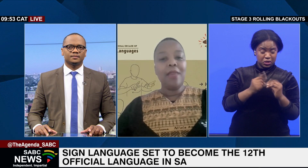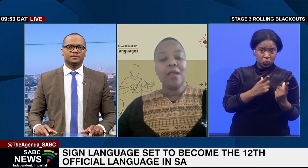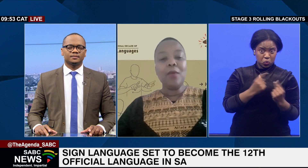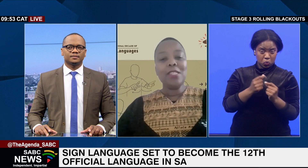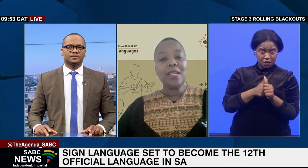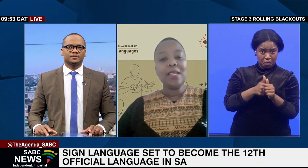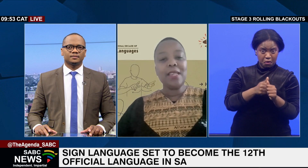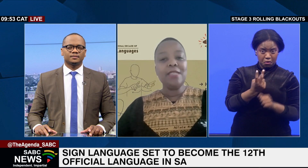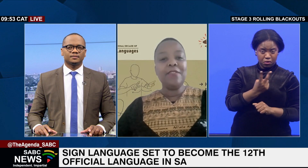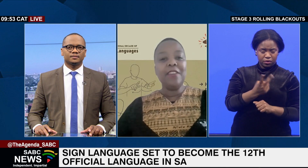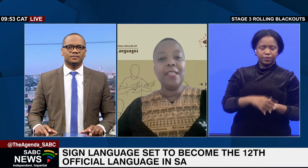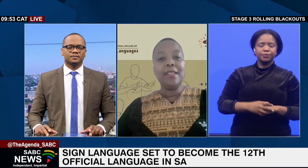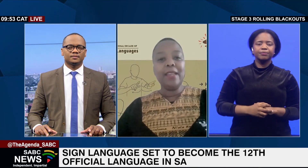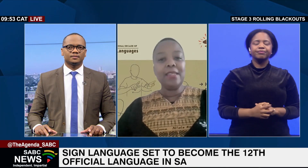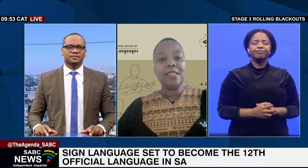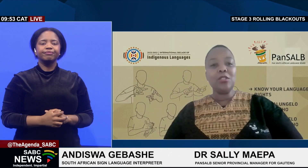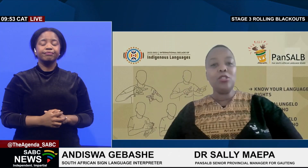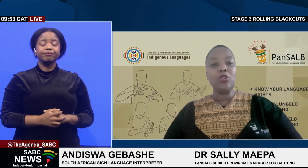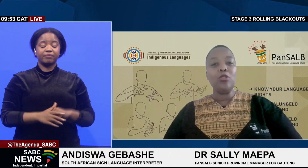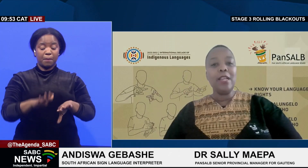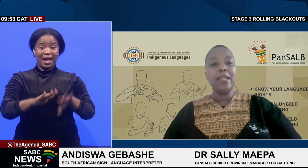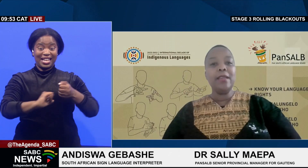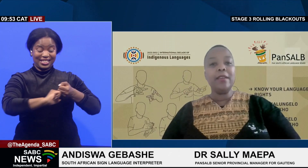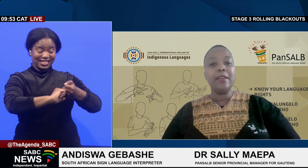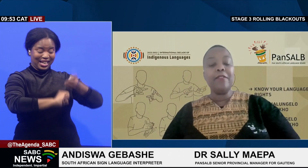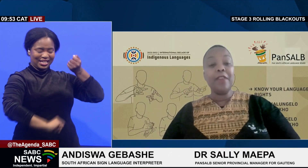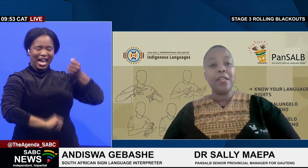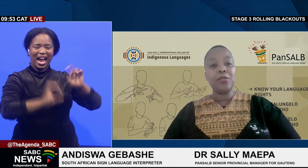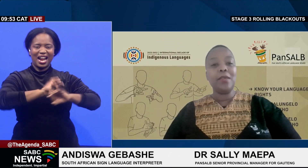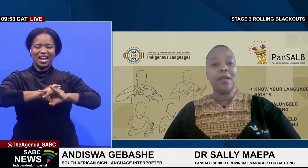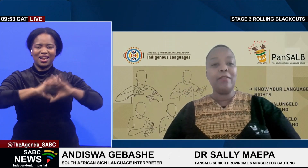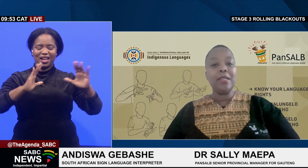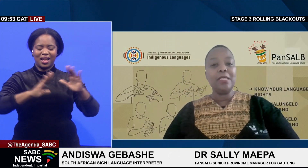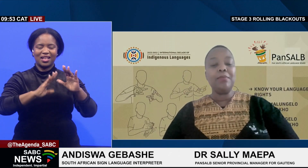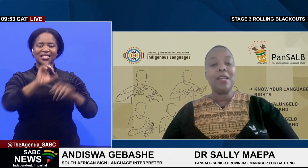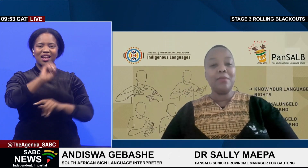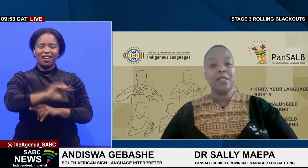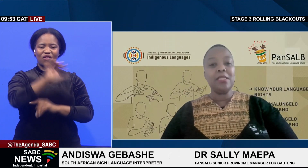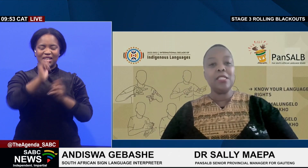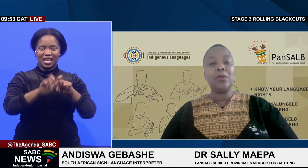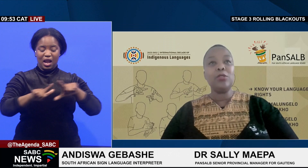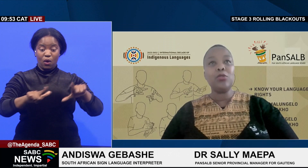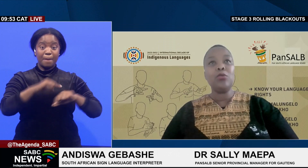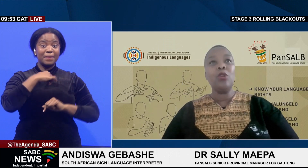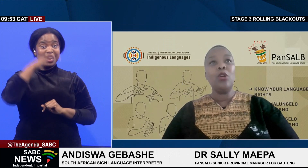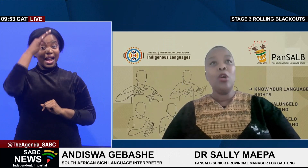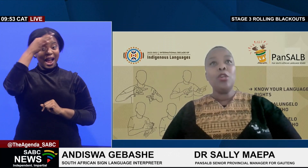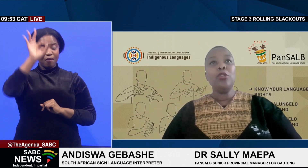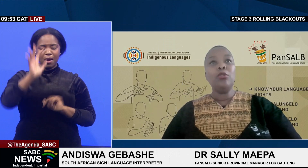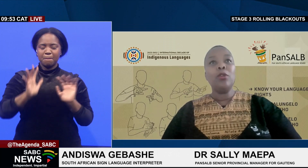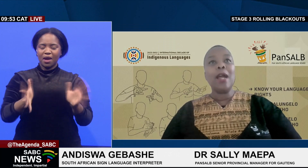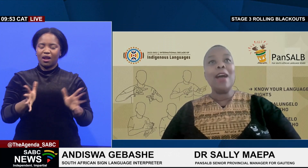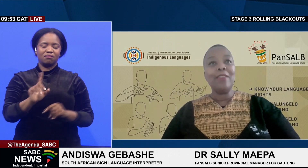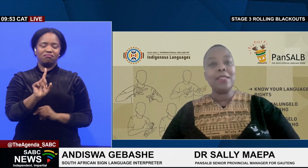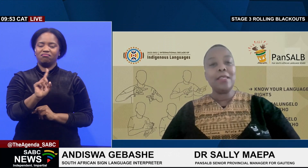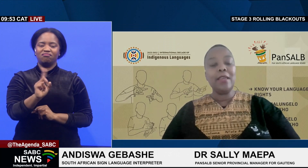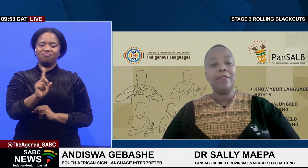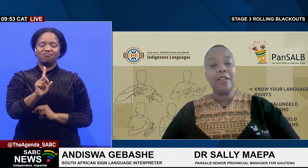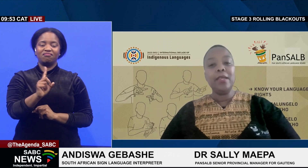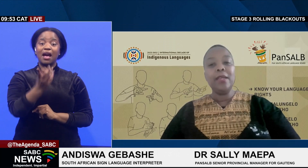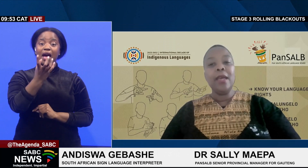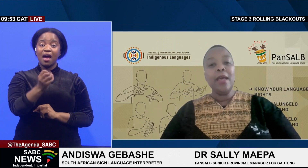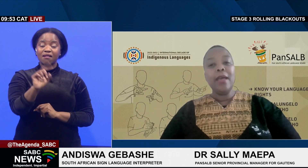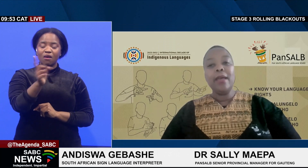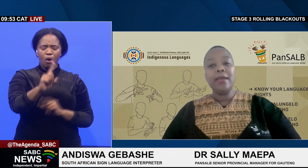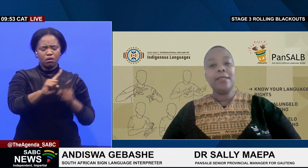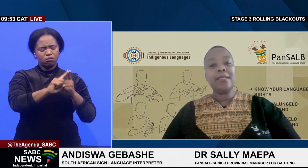I think our charter is very clear. It does not only refer to the government department, it also, covers